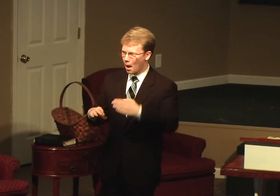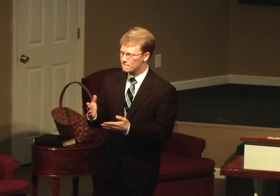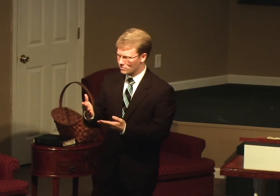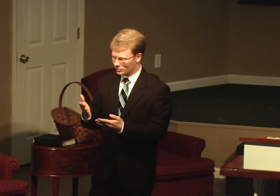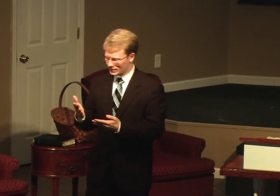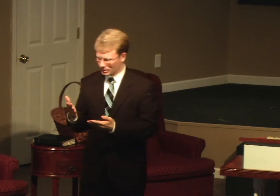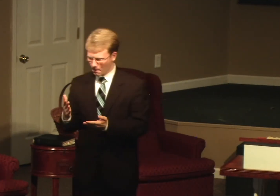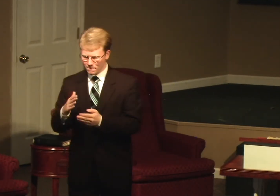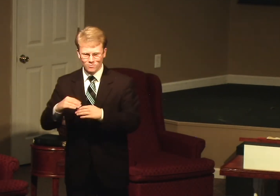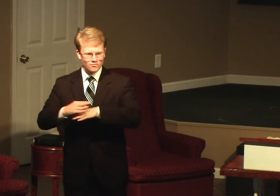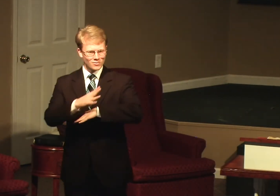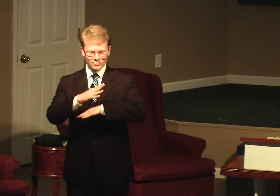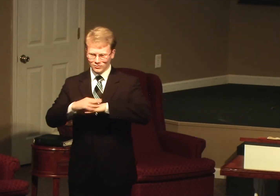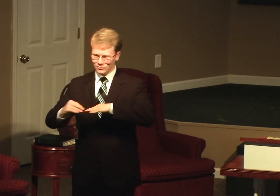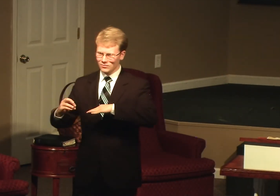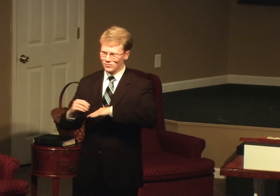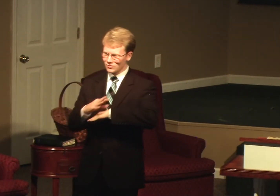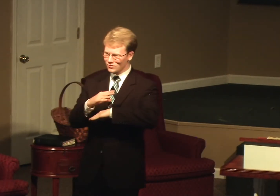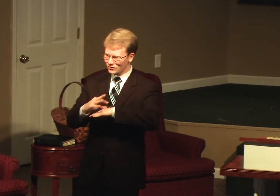Have you ever gone to the beach?